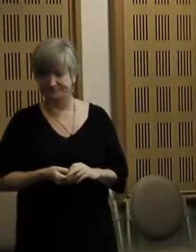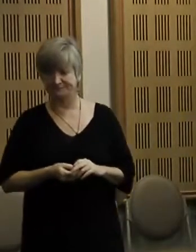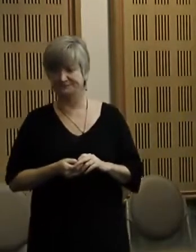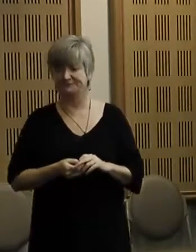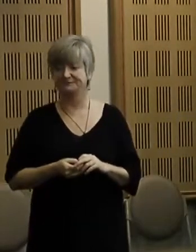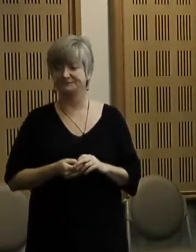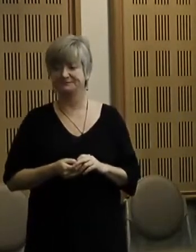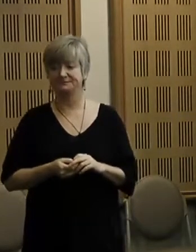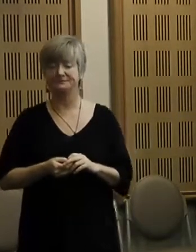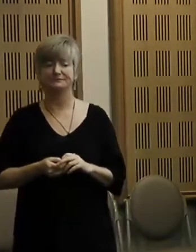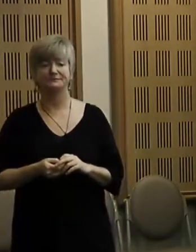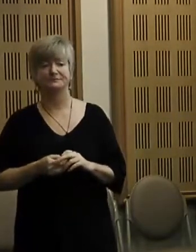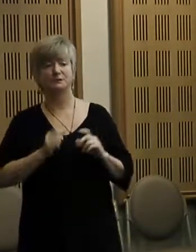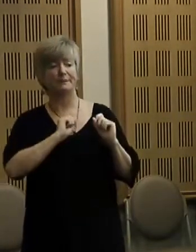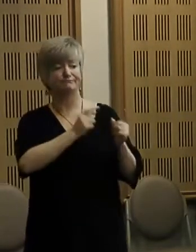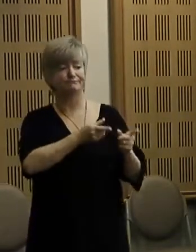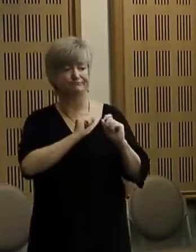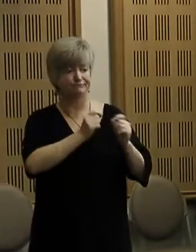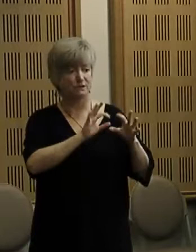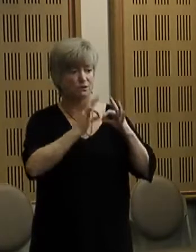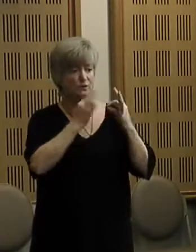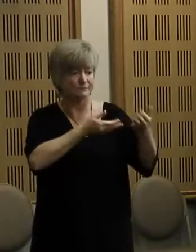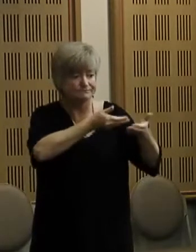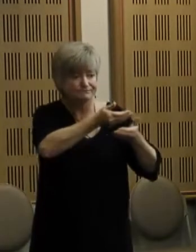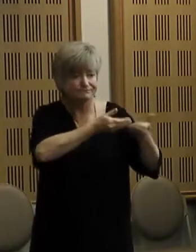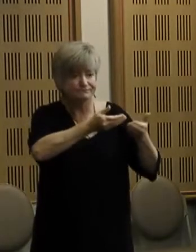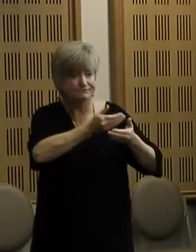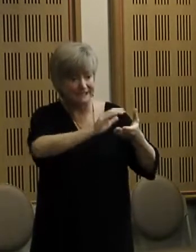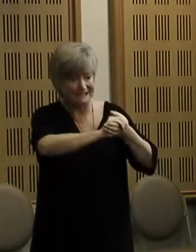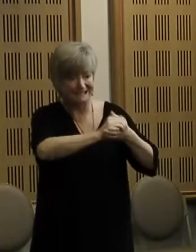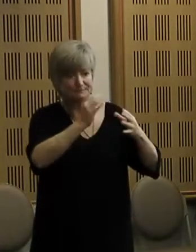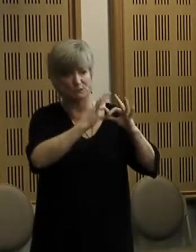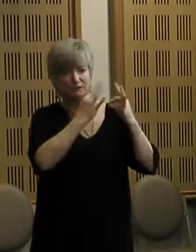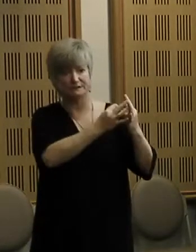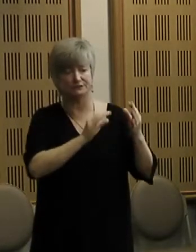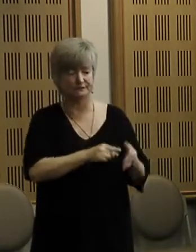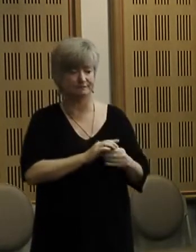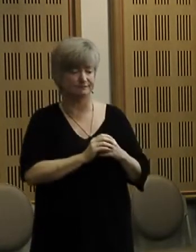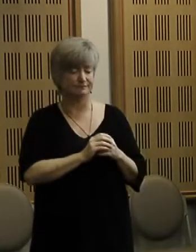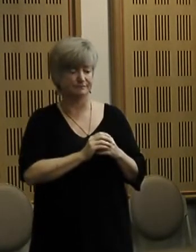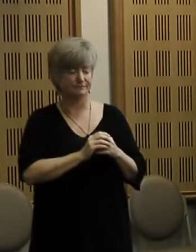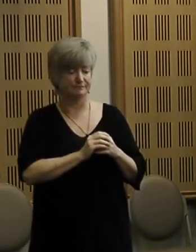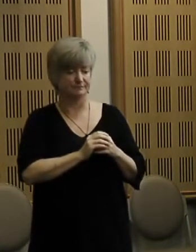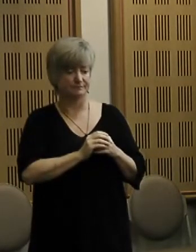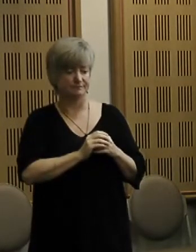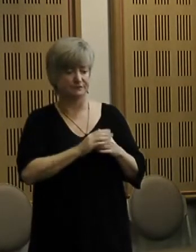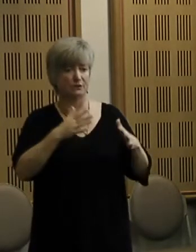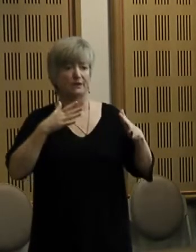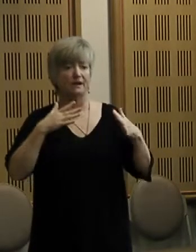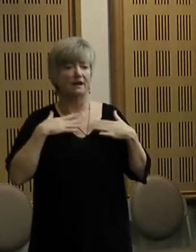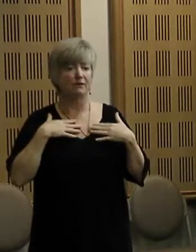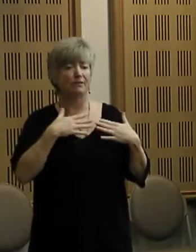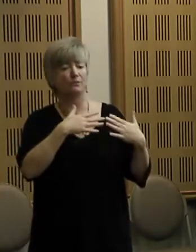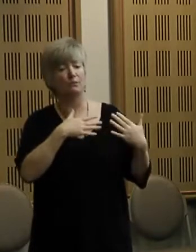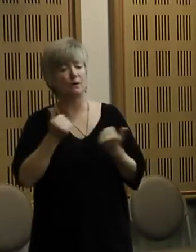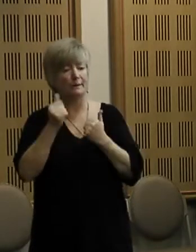is we went out and spoke to those organisations that actually have more expertise than us, those organisations that actually have the health and wellbeing of